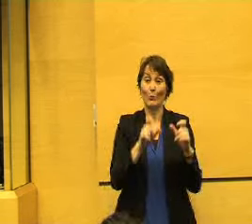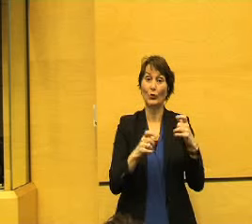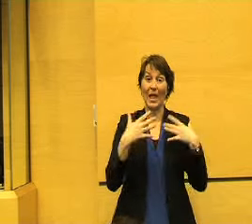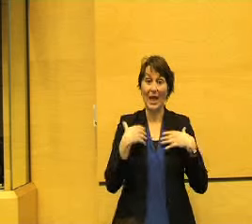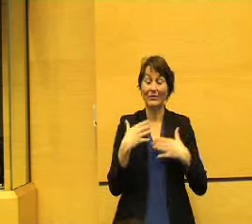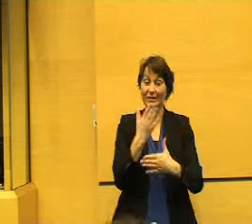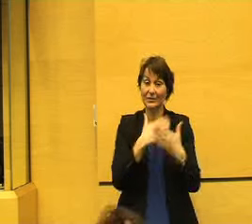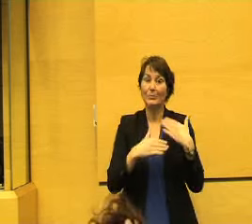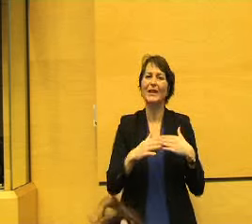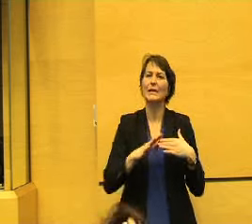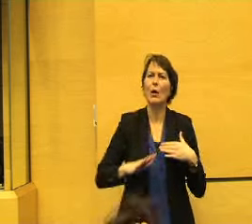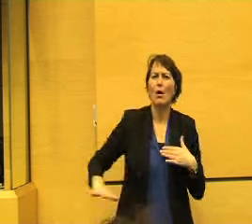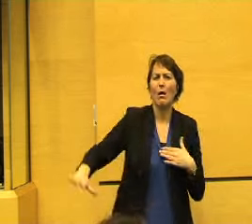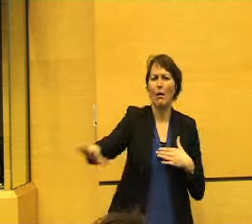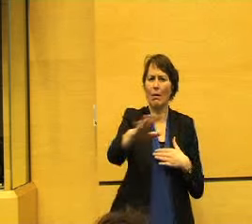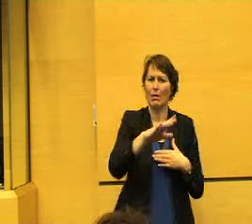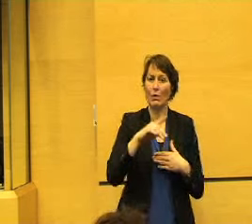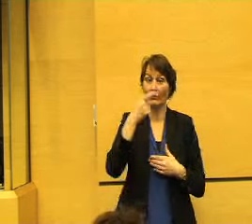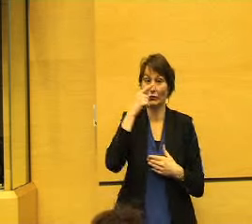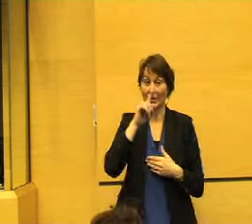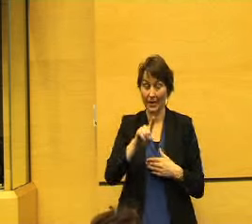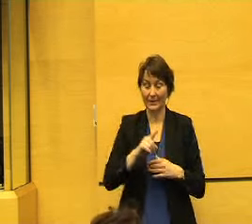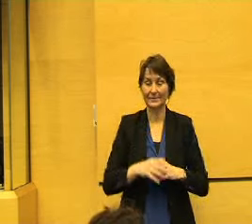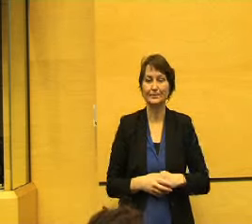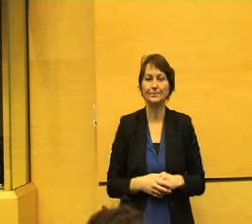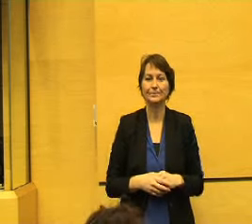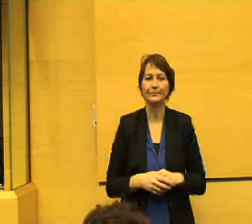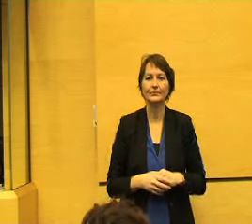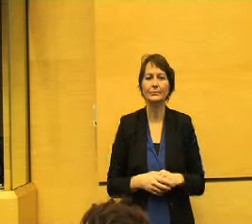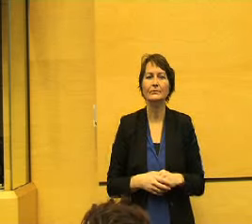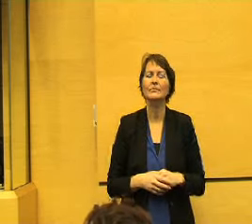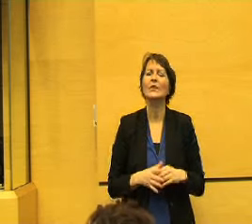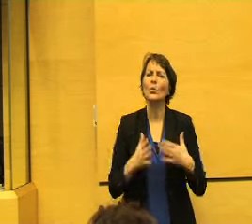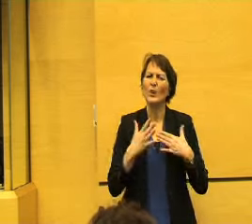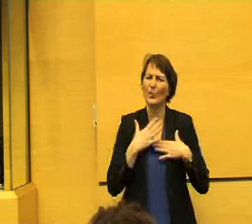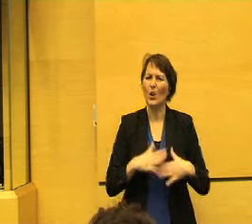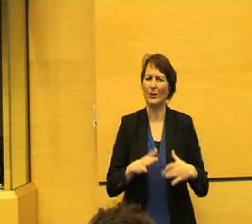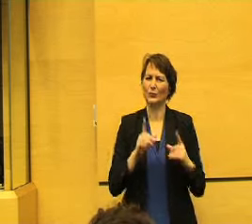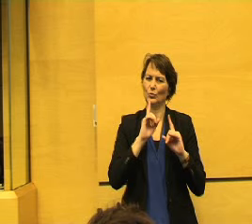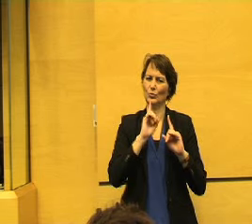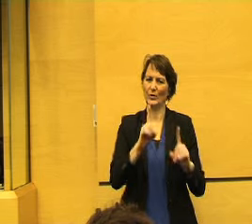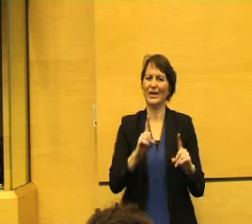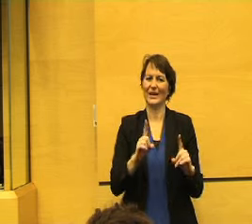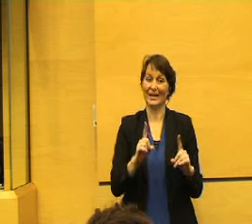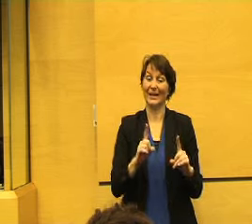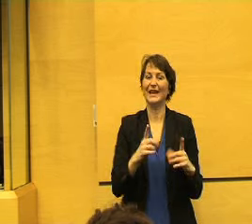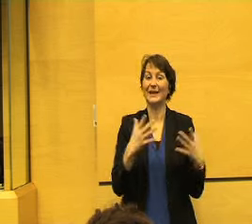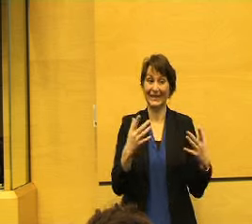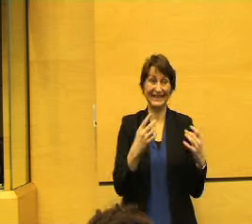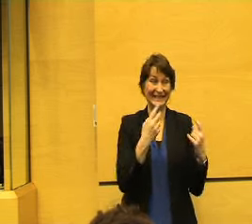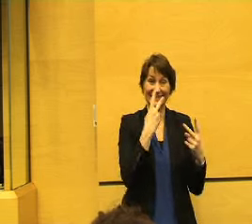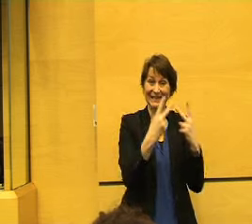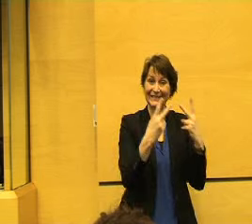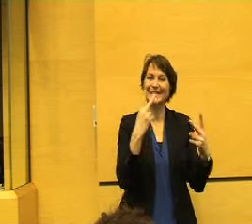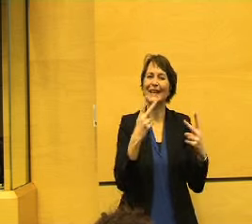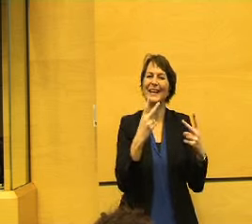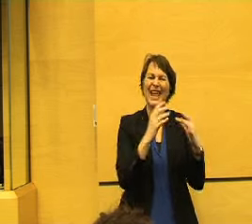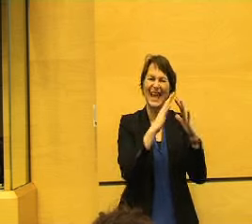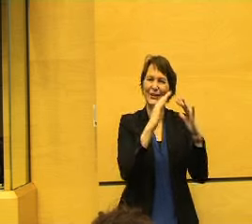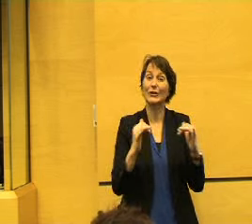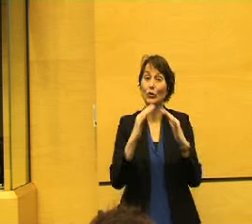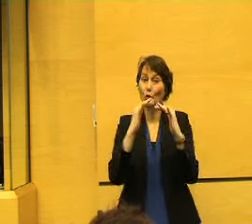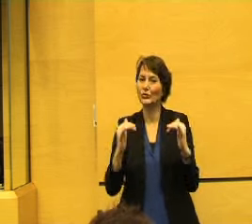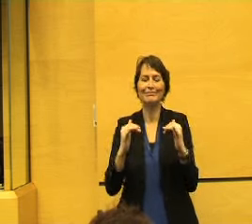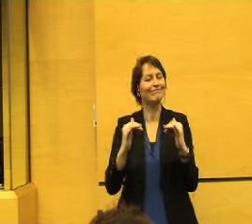the country. So we could summarize that we prefer to transform institutional pattern to society